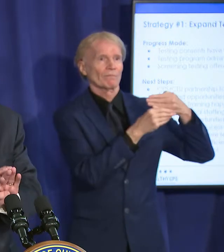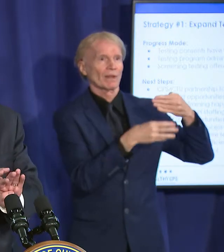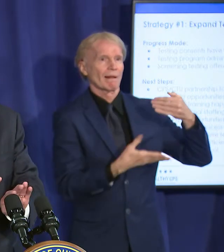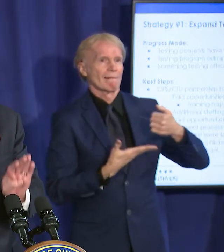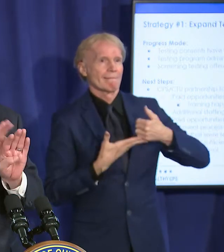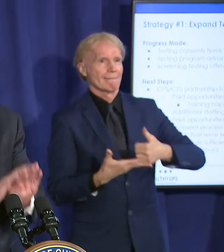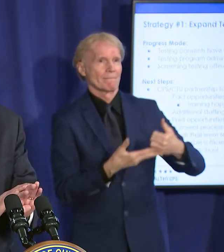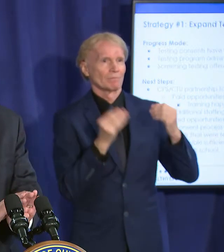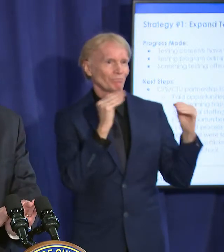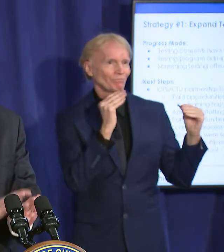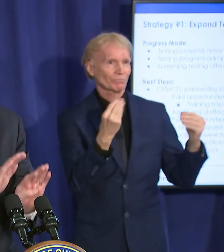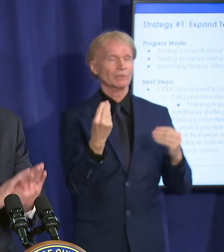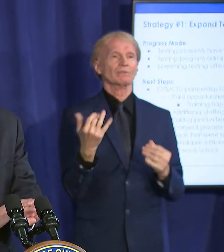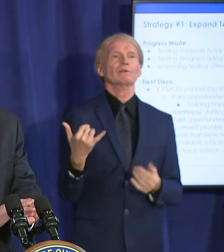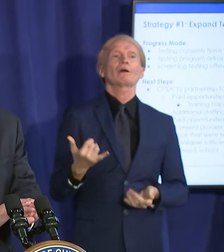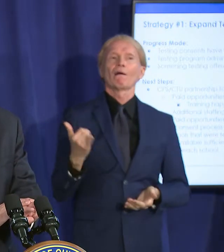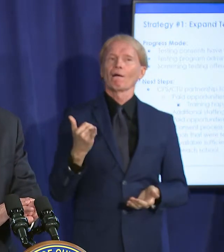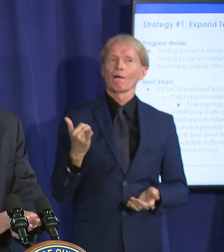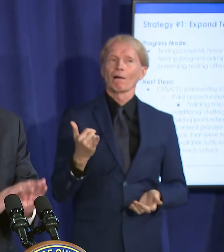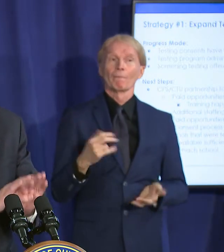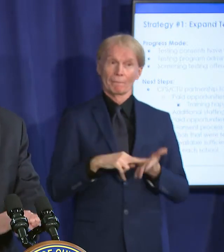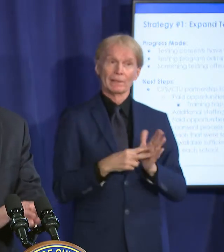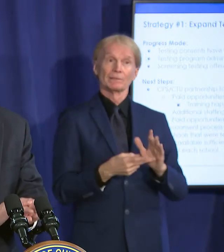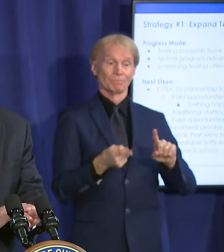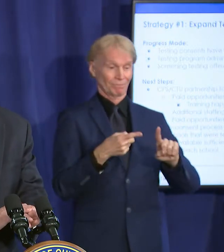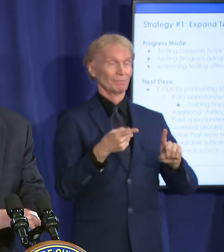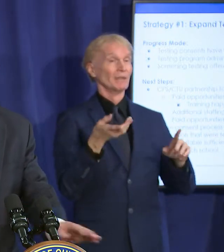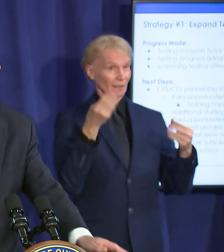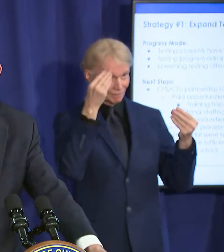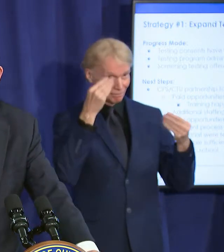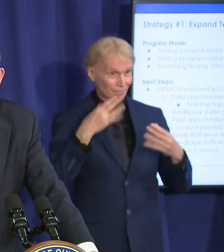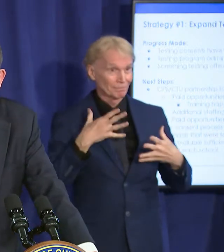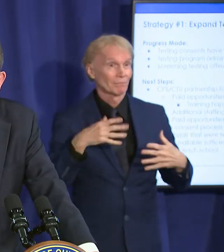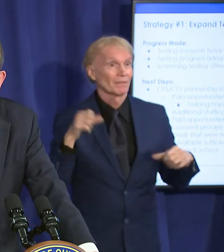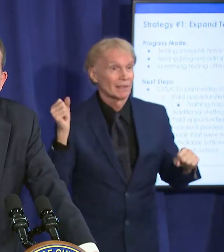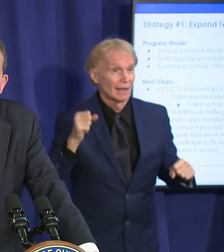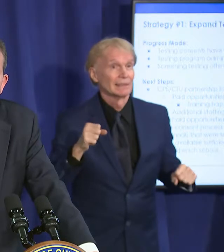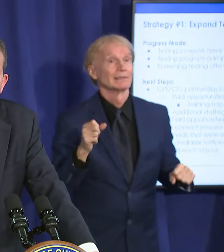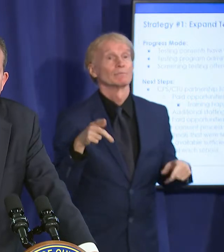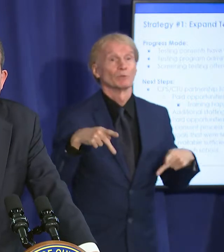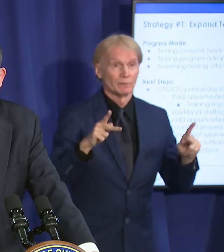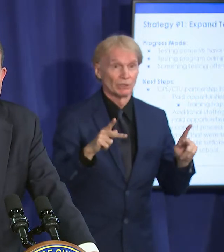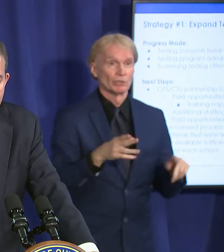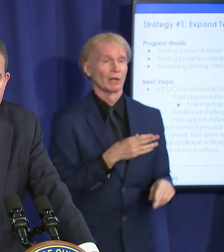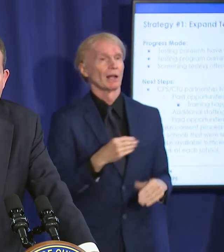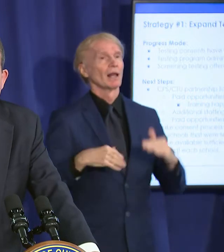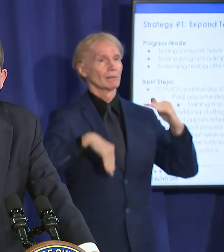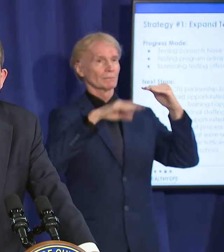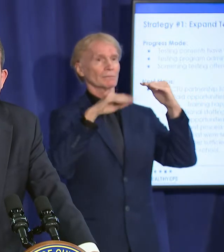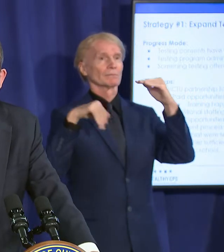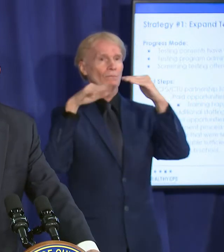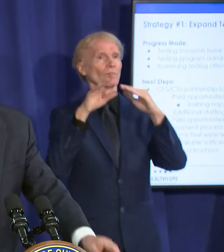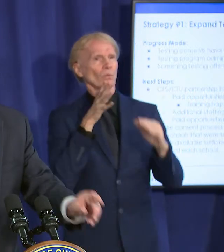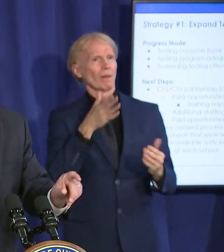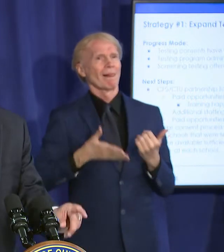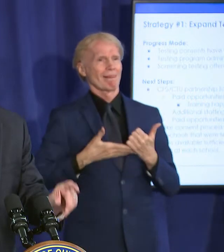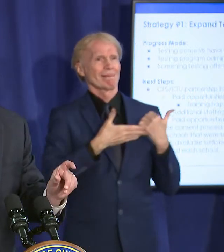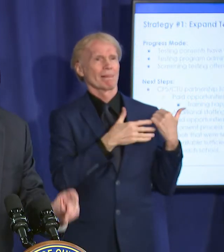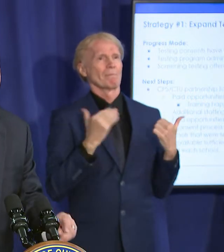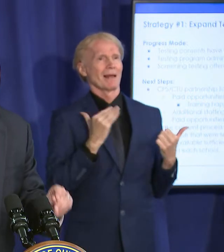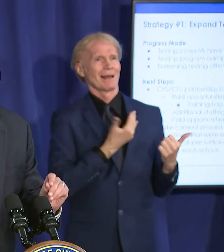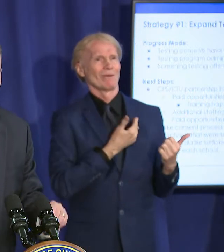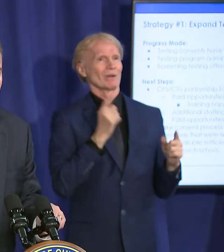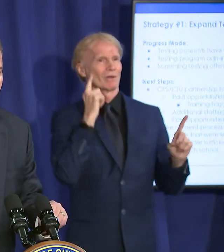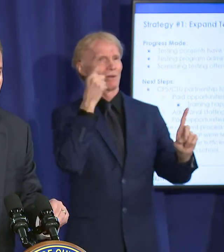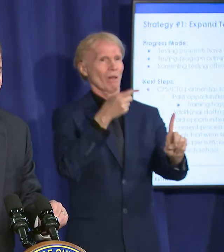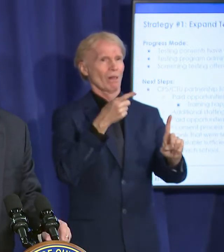So, again, you have more consents targeted at schools. That's going to help us reach our goal, which is based on the science, that we want at